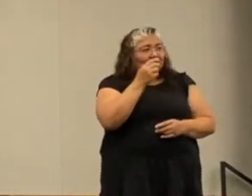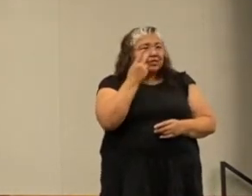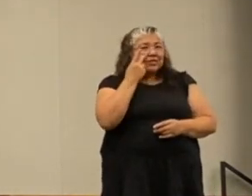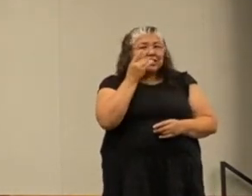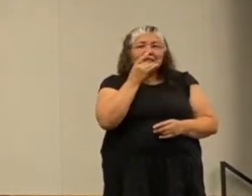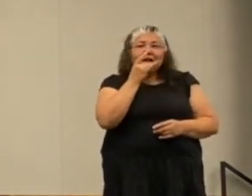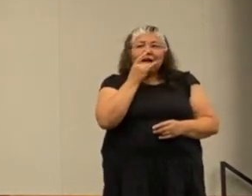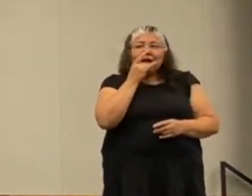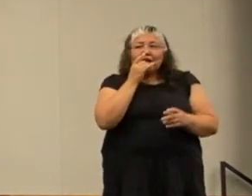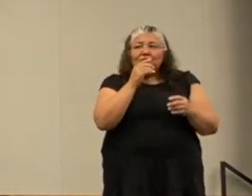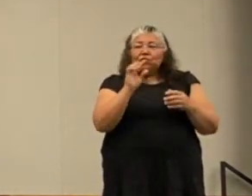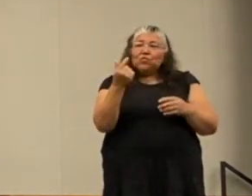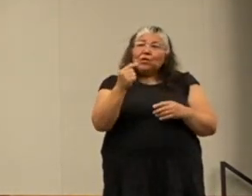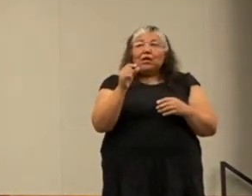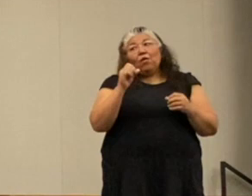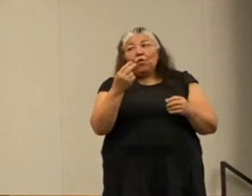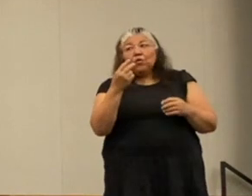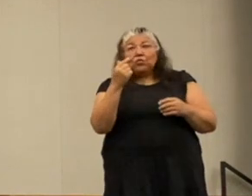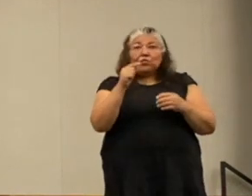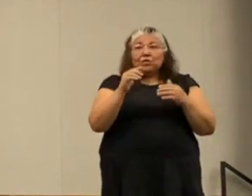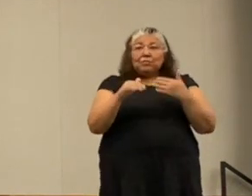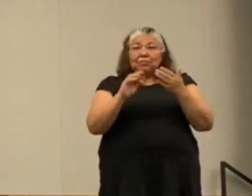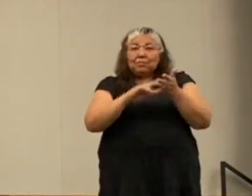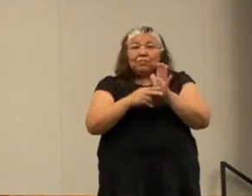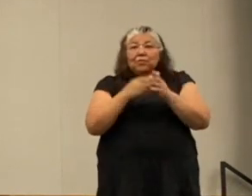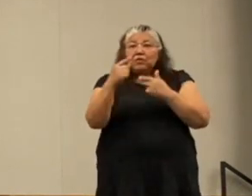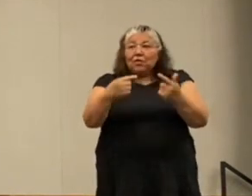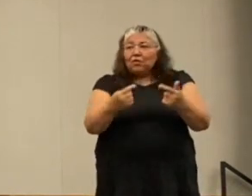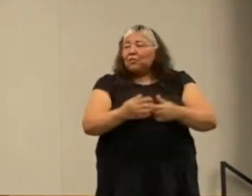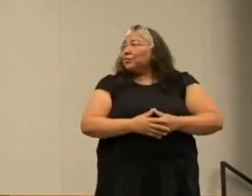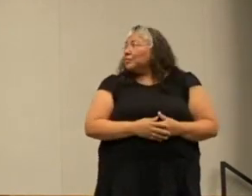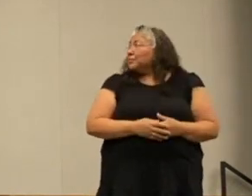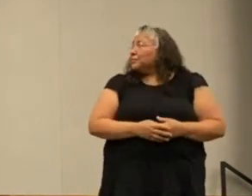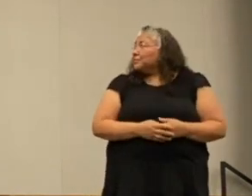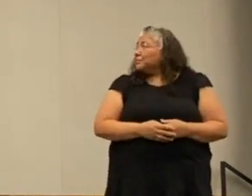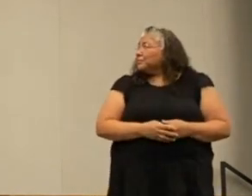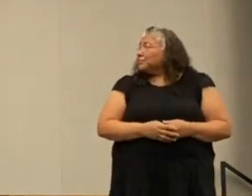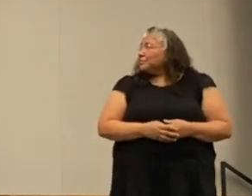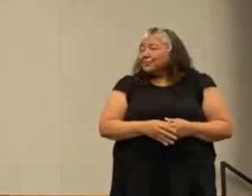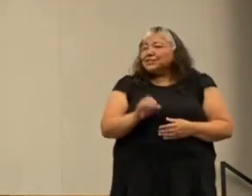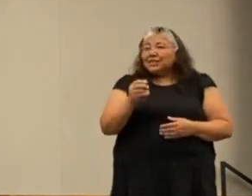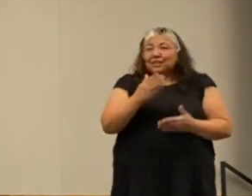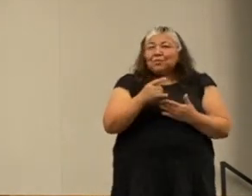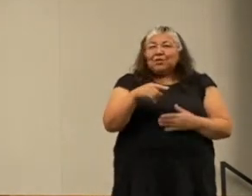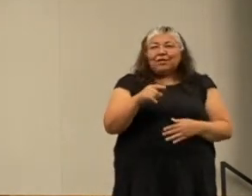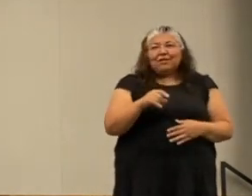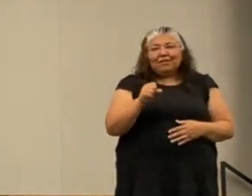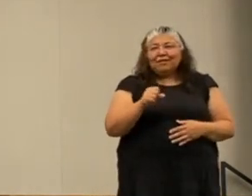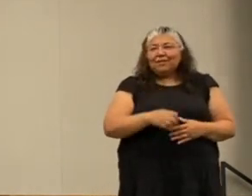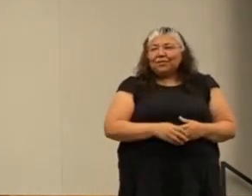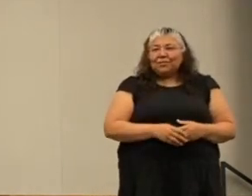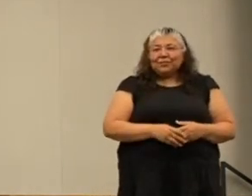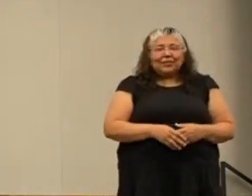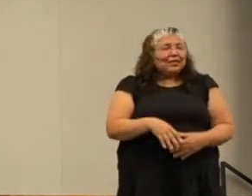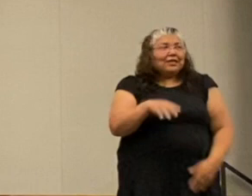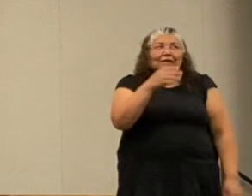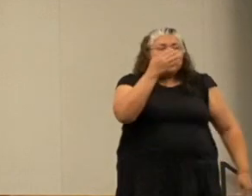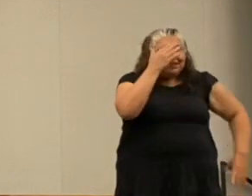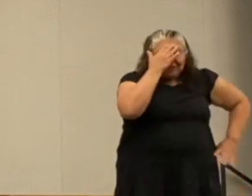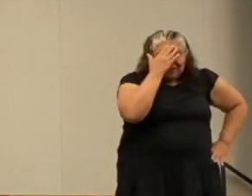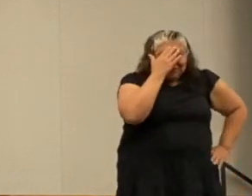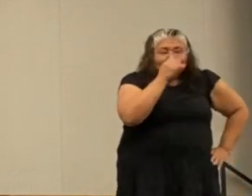this light turn green, and you're like, oh, it's time for me to go. You ever done that? Some of you are like, yeah, some of you are like, don't even say